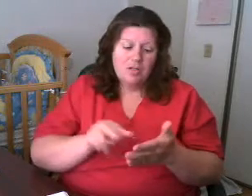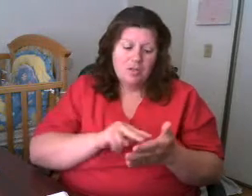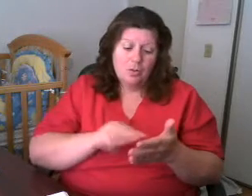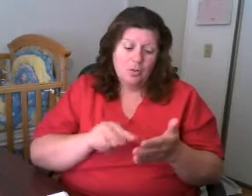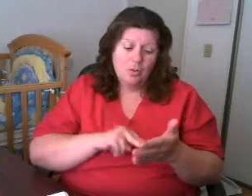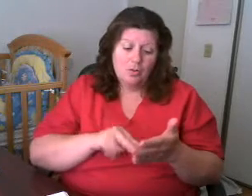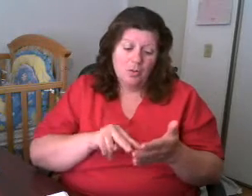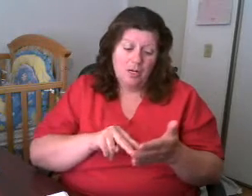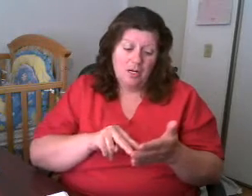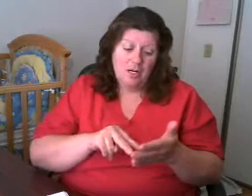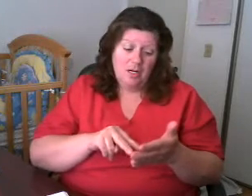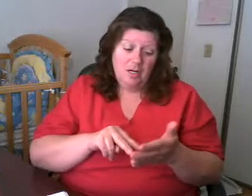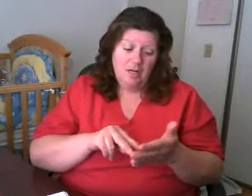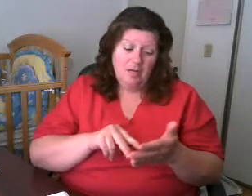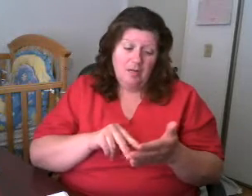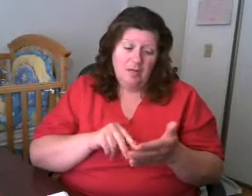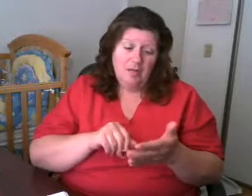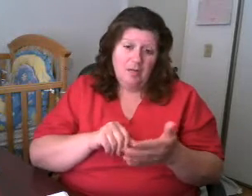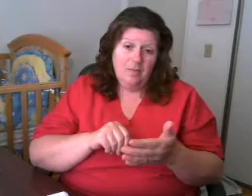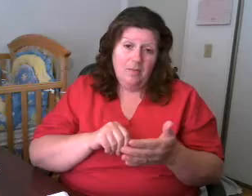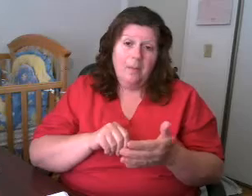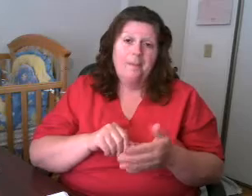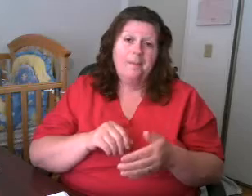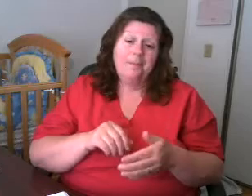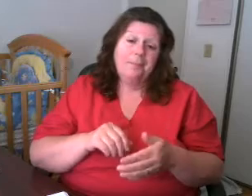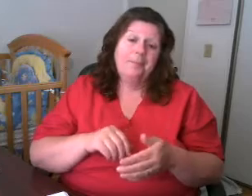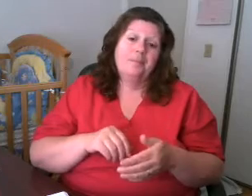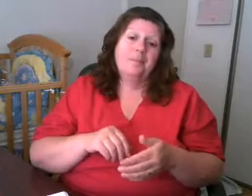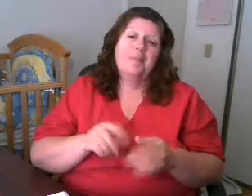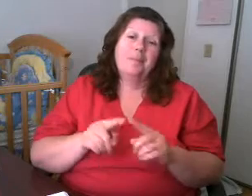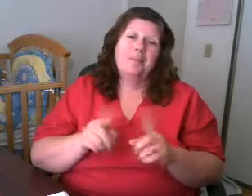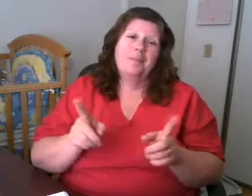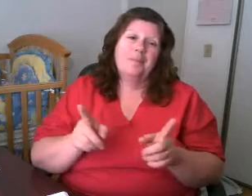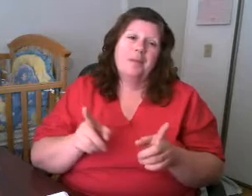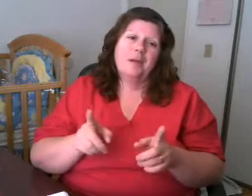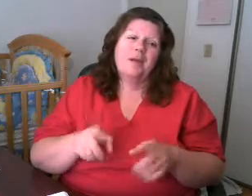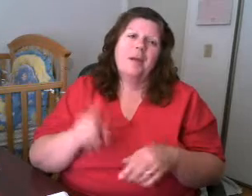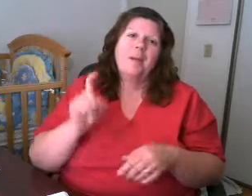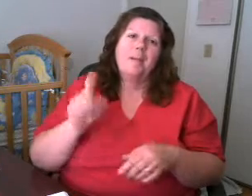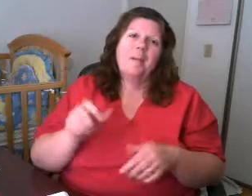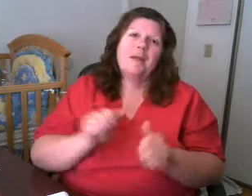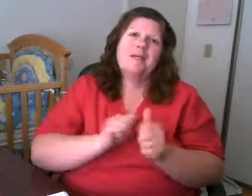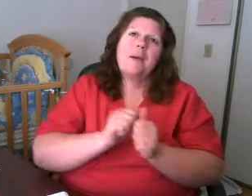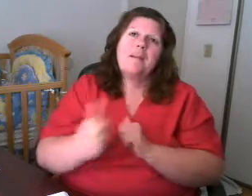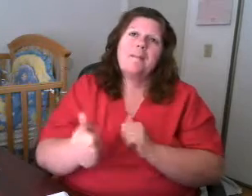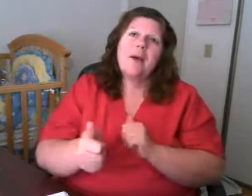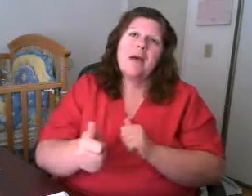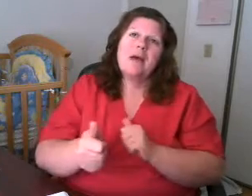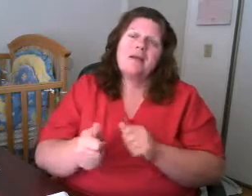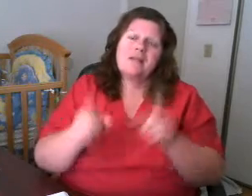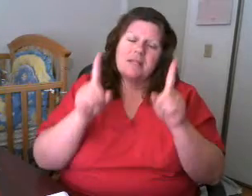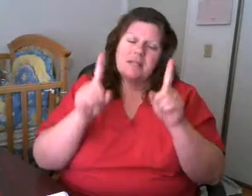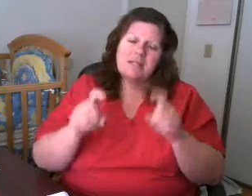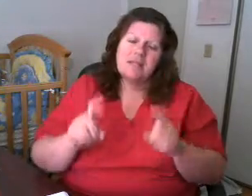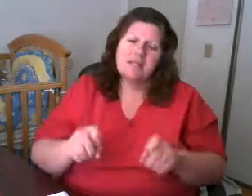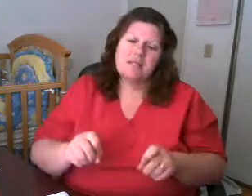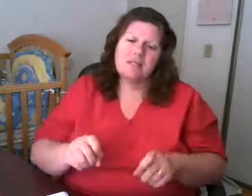you're going to essentially do 150 multiple choice questions. You must pass this test. And there